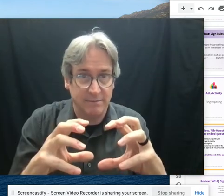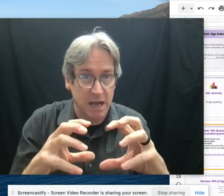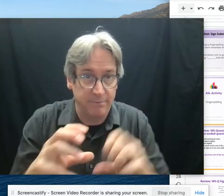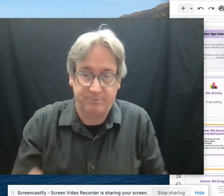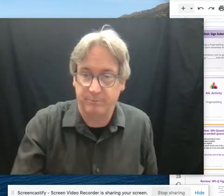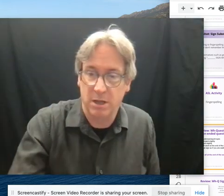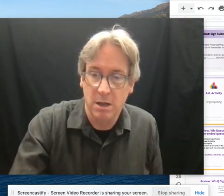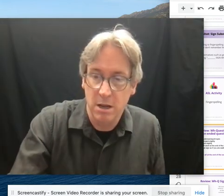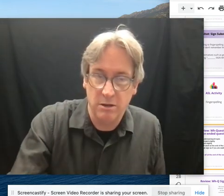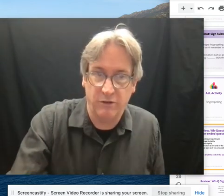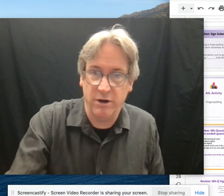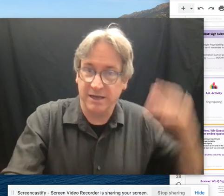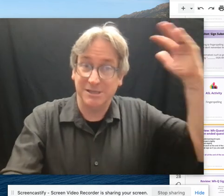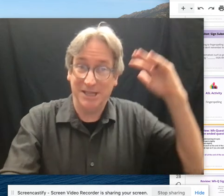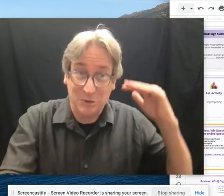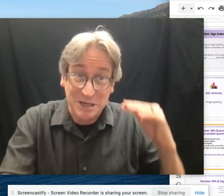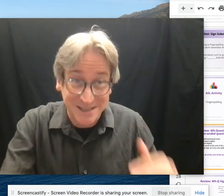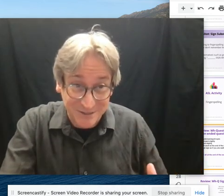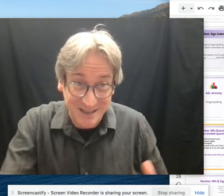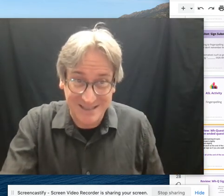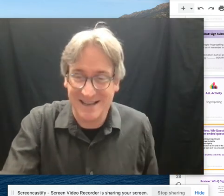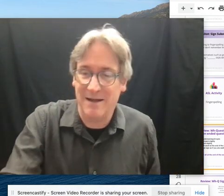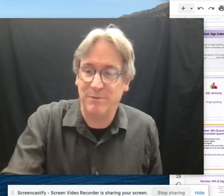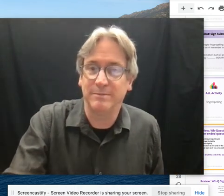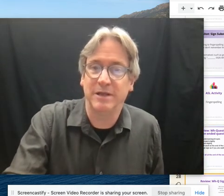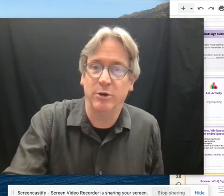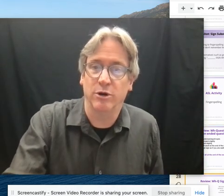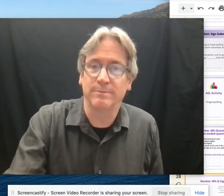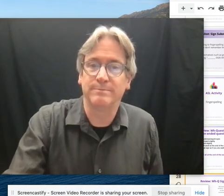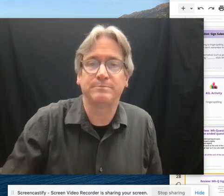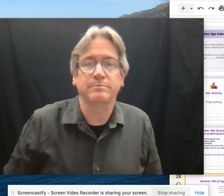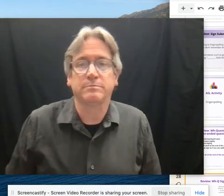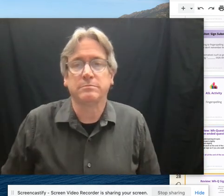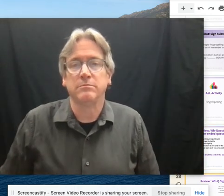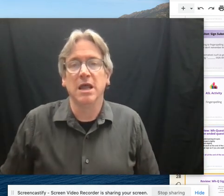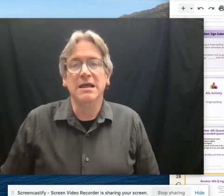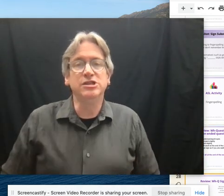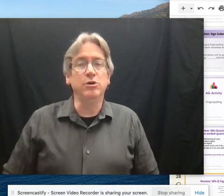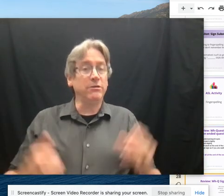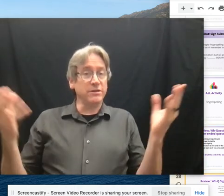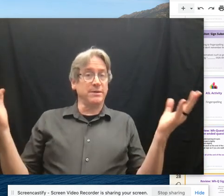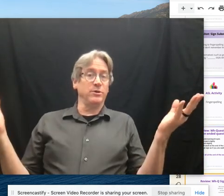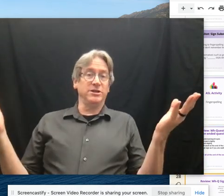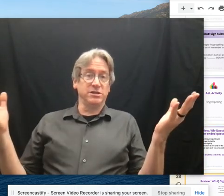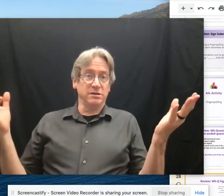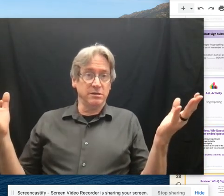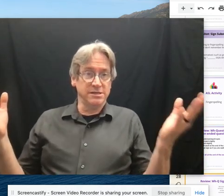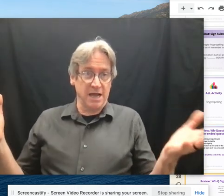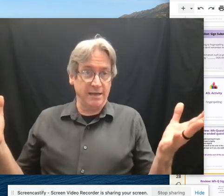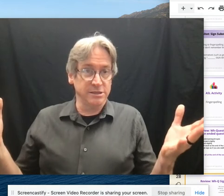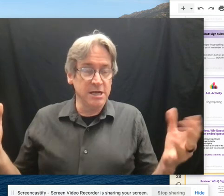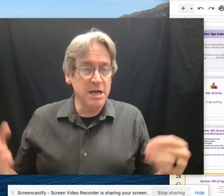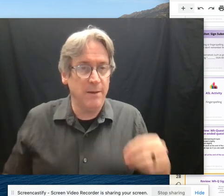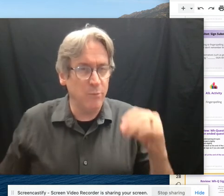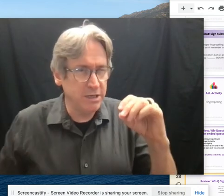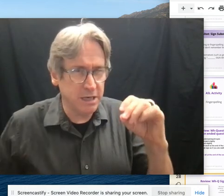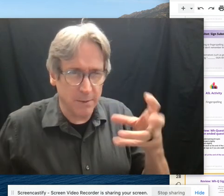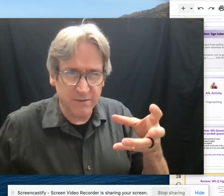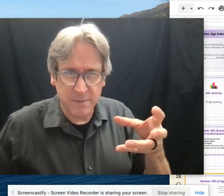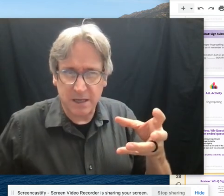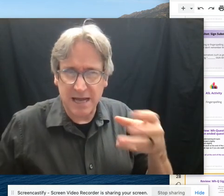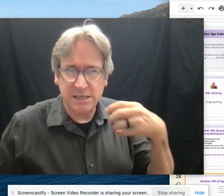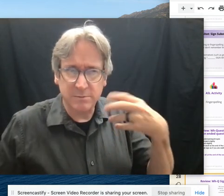the same time, that they're not a sequence of things that happen in order. So here are the WH signs. We